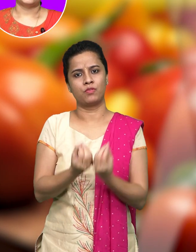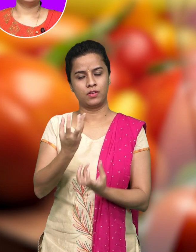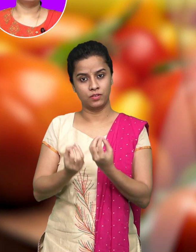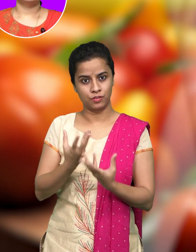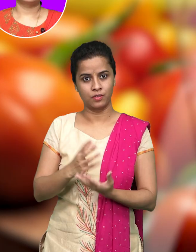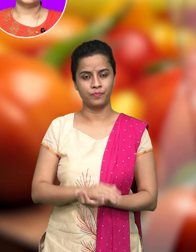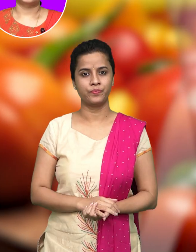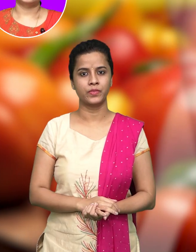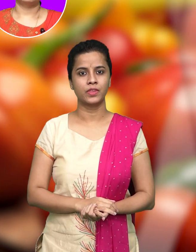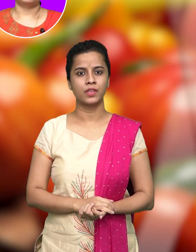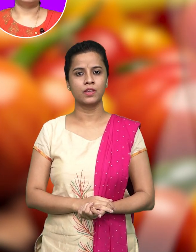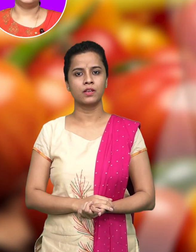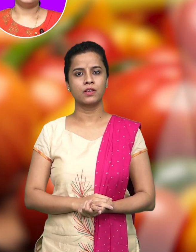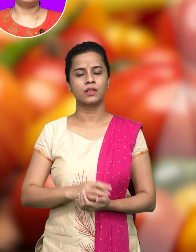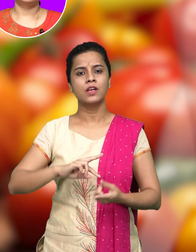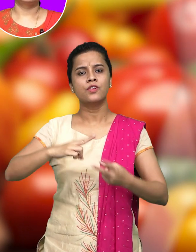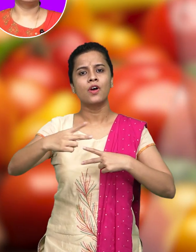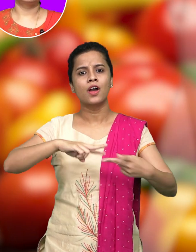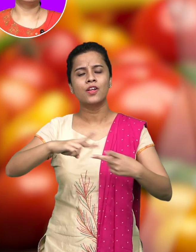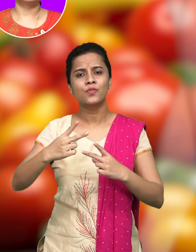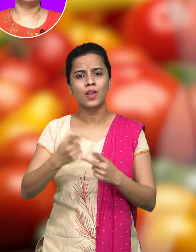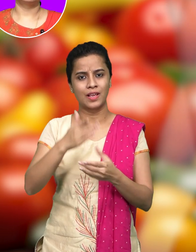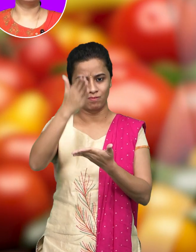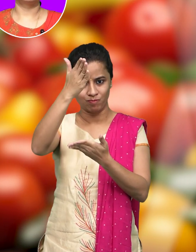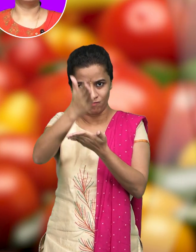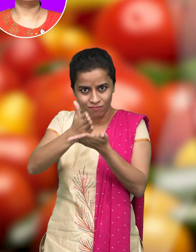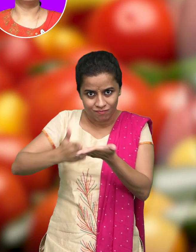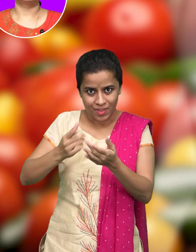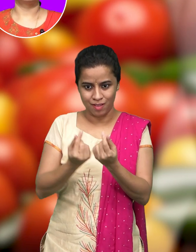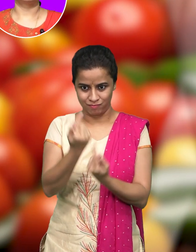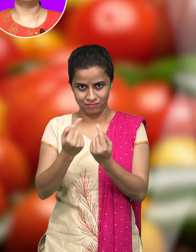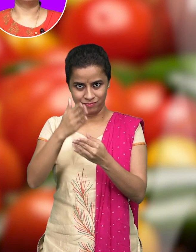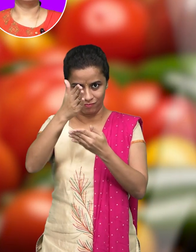prepare a transverse section of leaf,